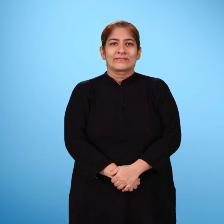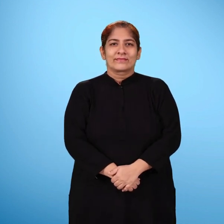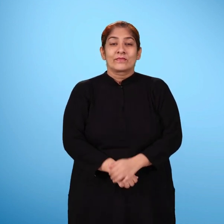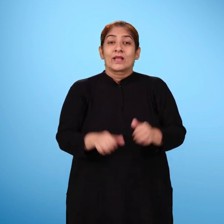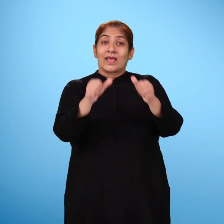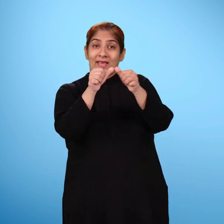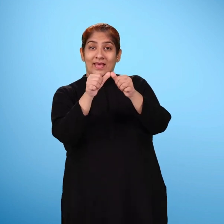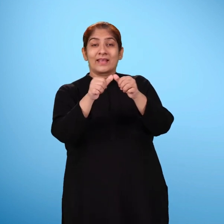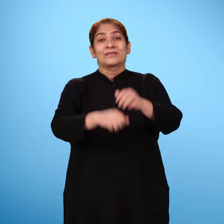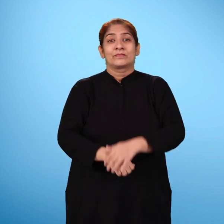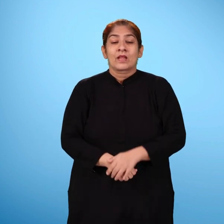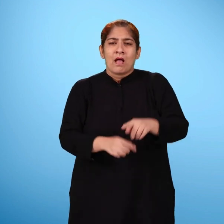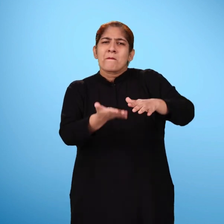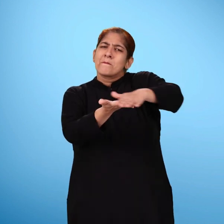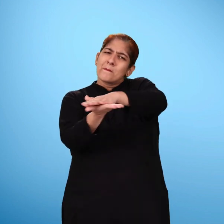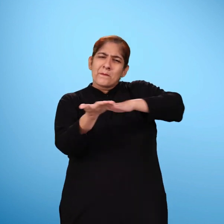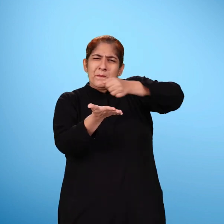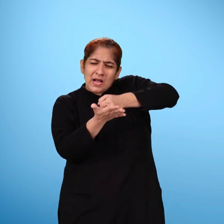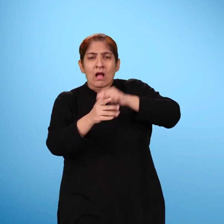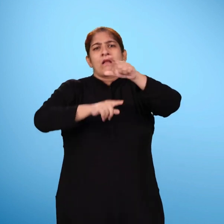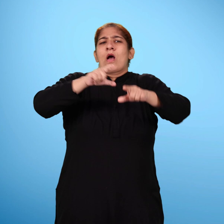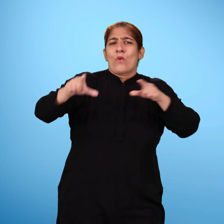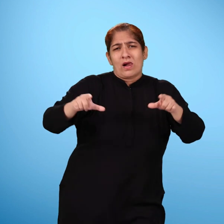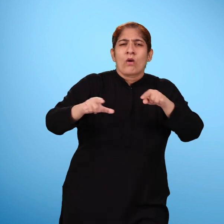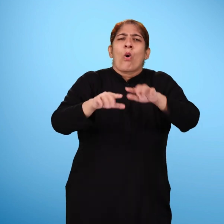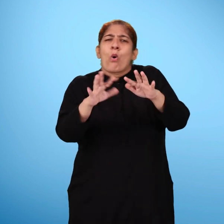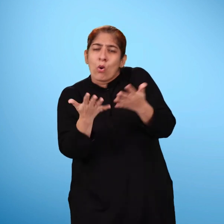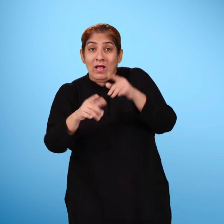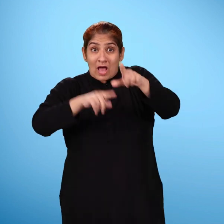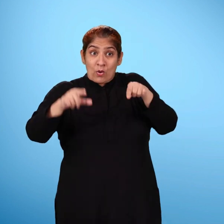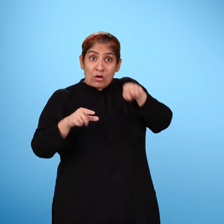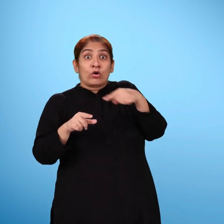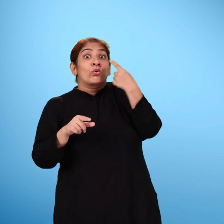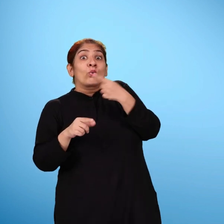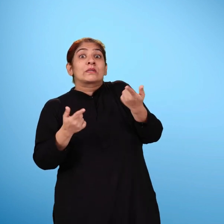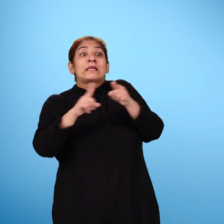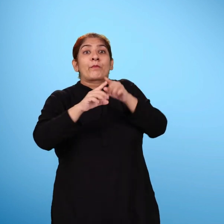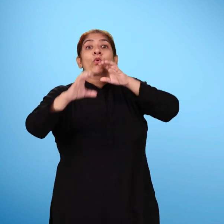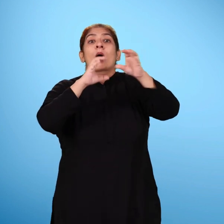Option A. Basic language or languages for communication.